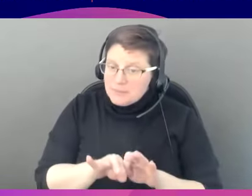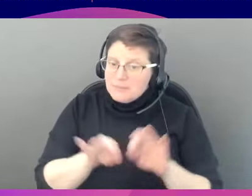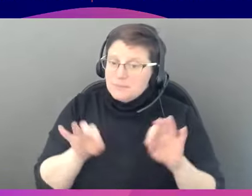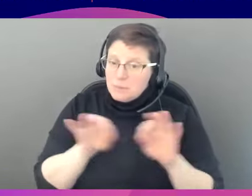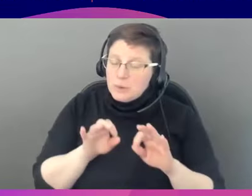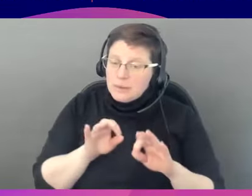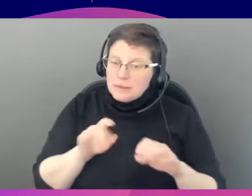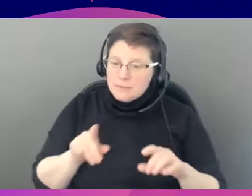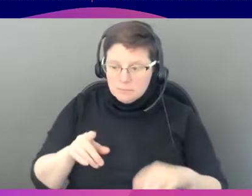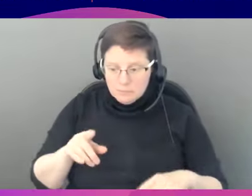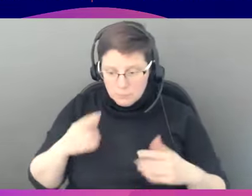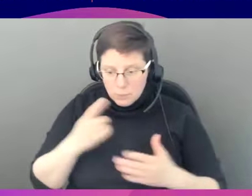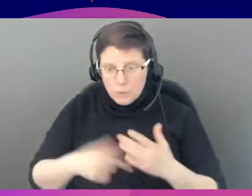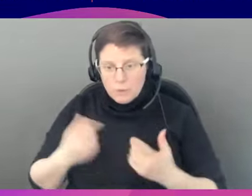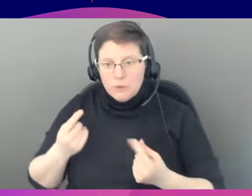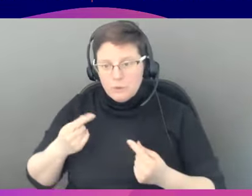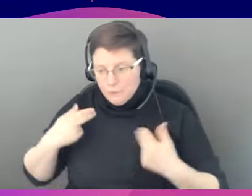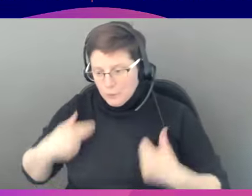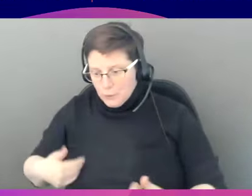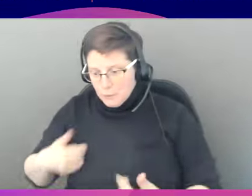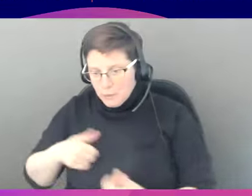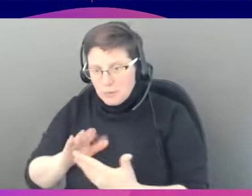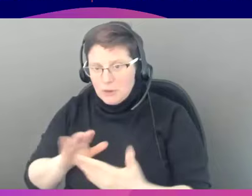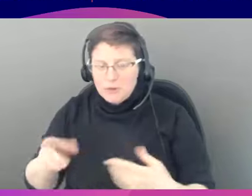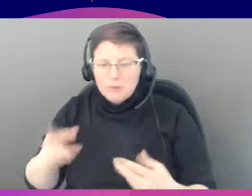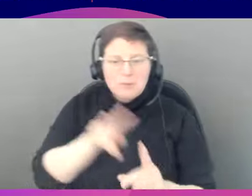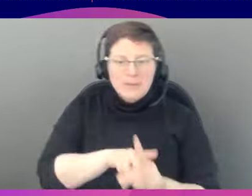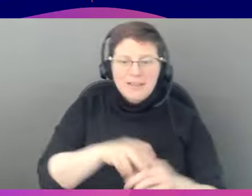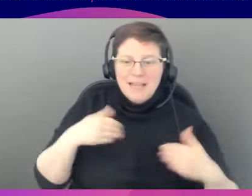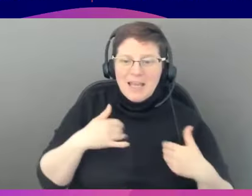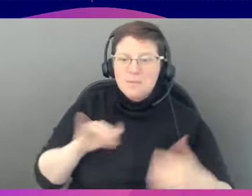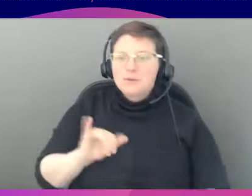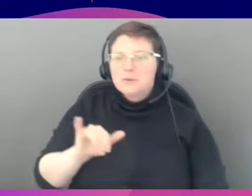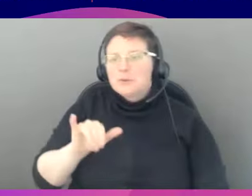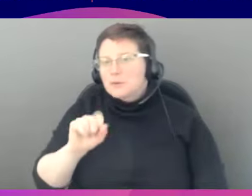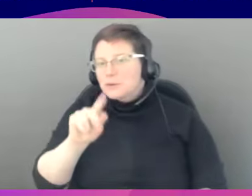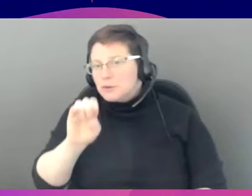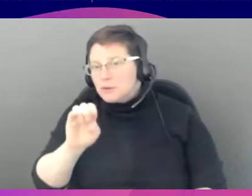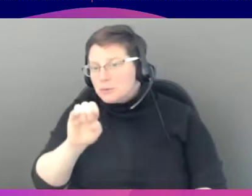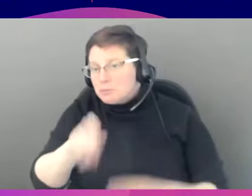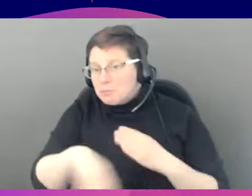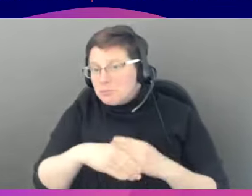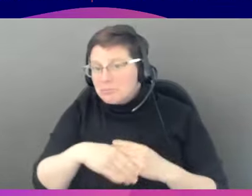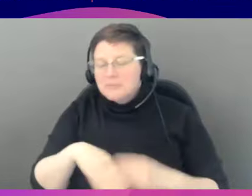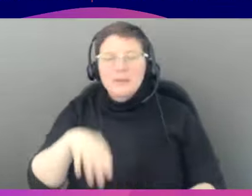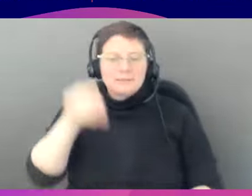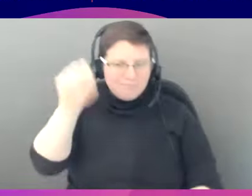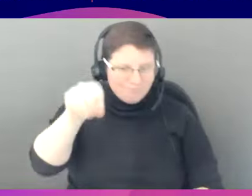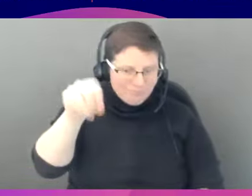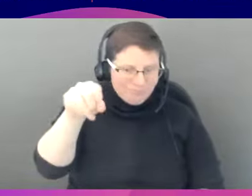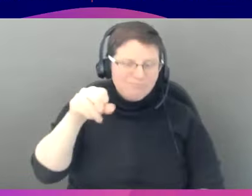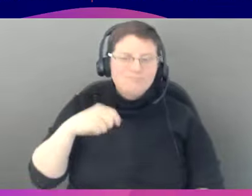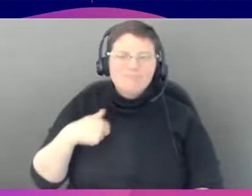of approach for both parties. I don't know, Sue, you have anything to add? I do. So just like you shouted out